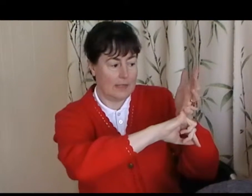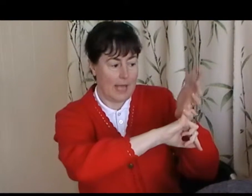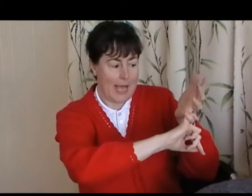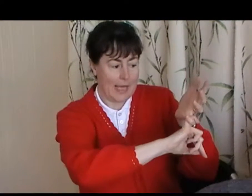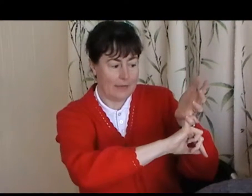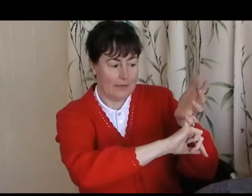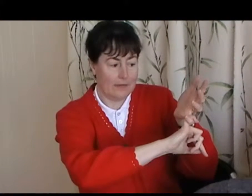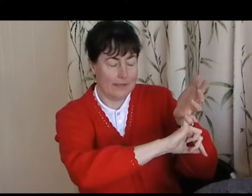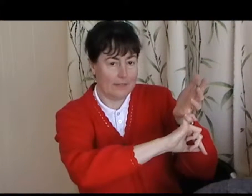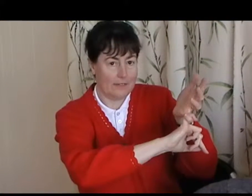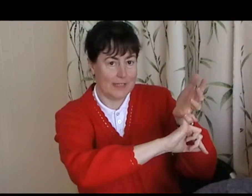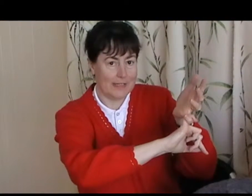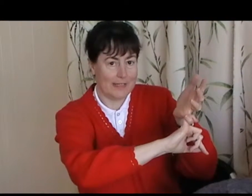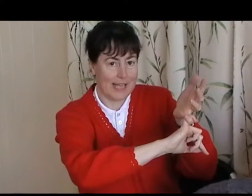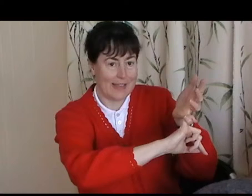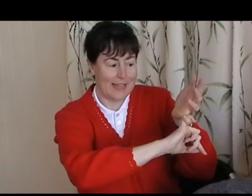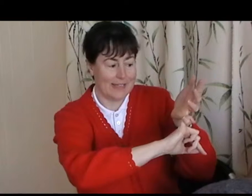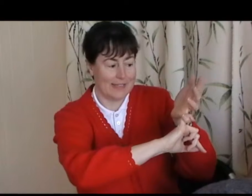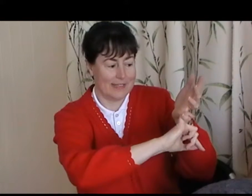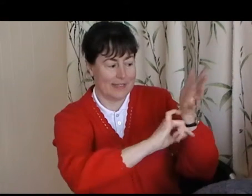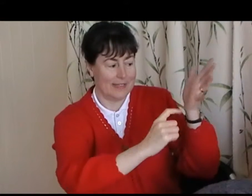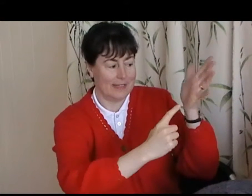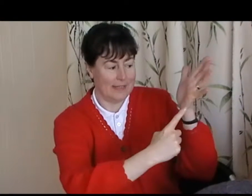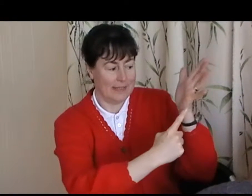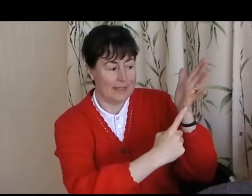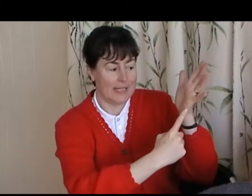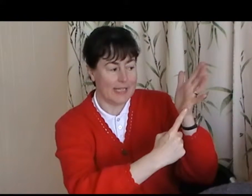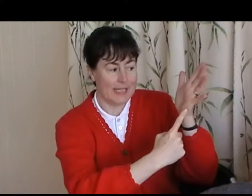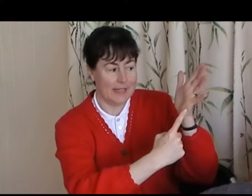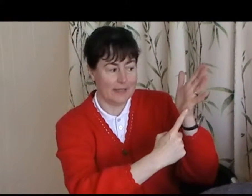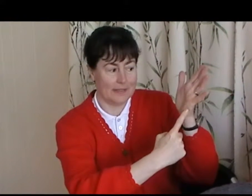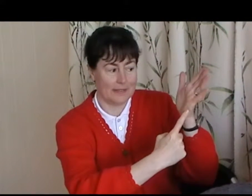S, two little fingers together, T,